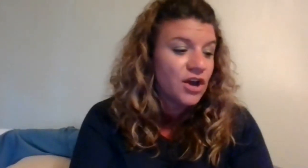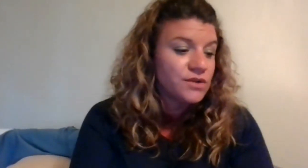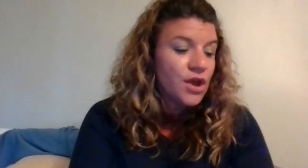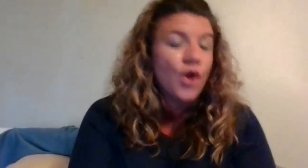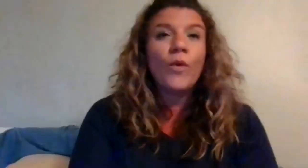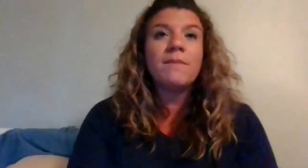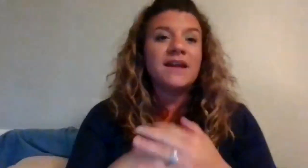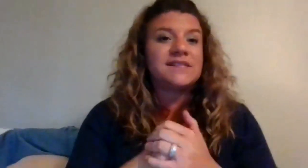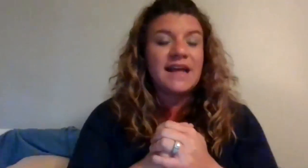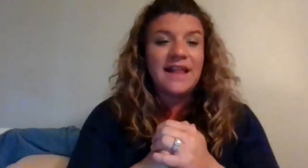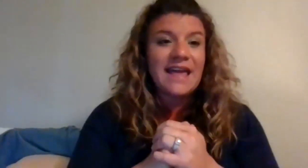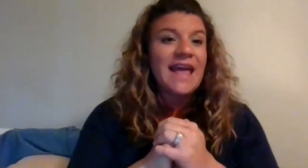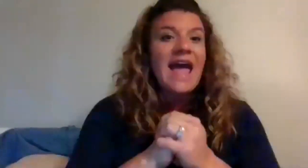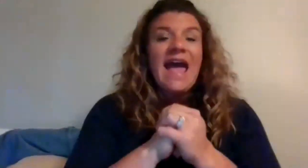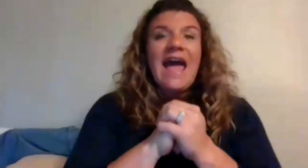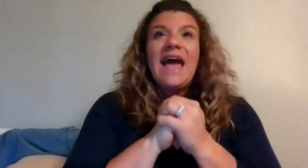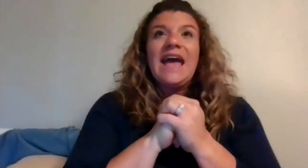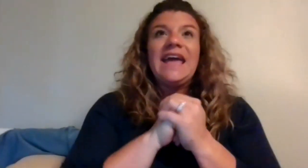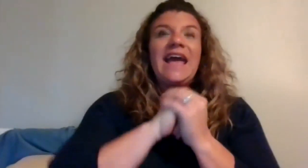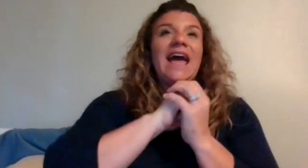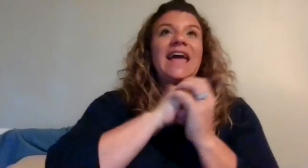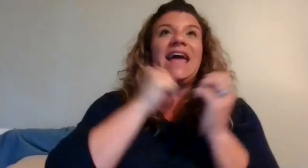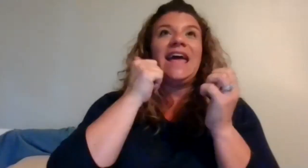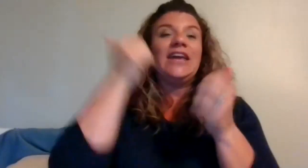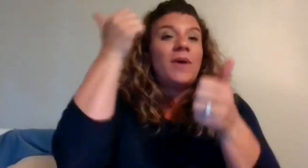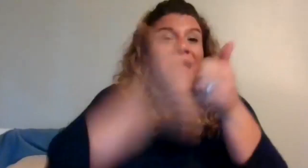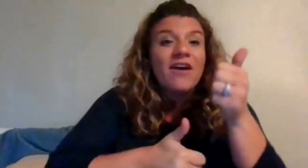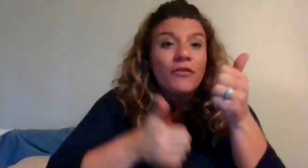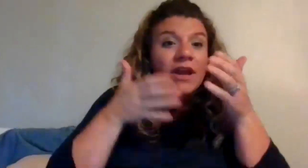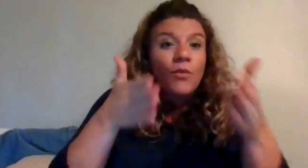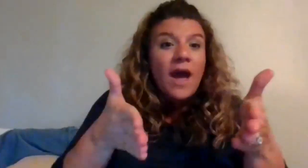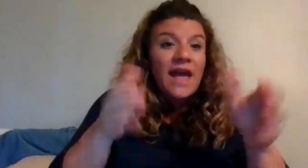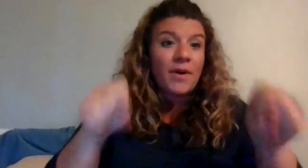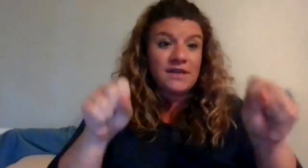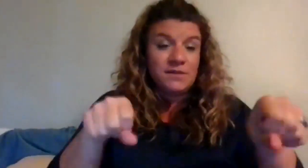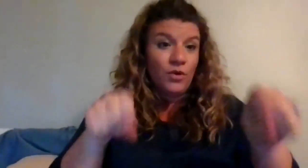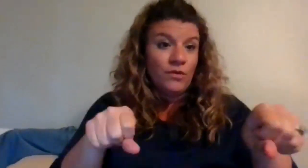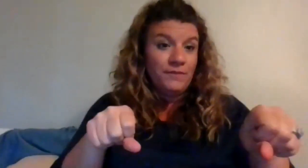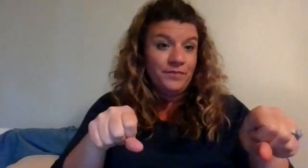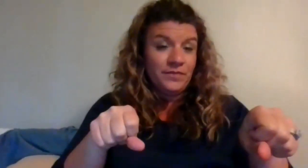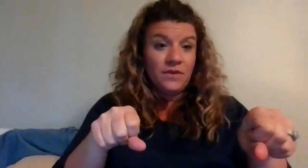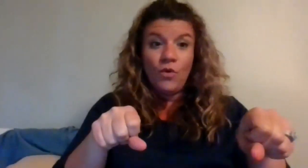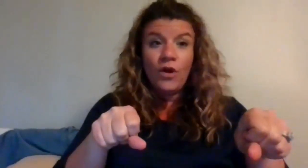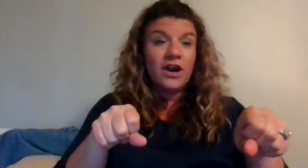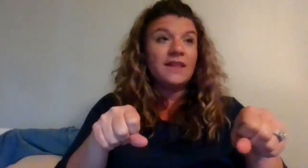goes, we might sign like, in every way possible. for the